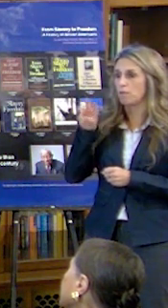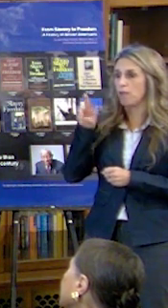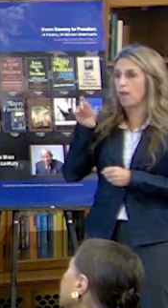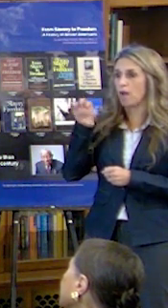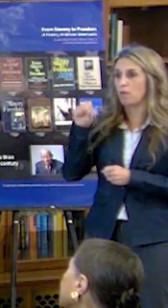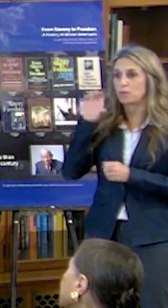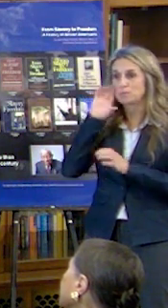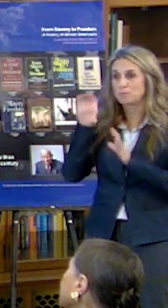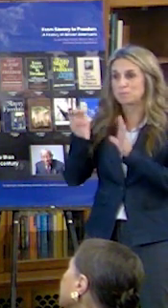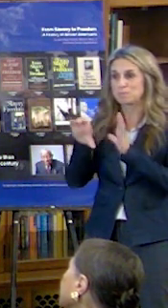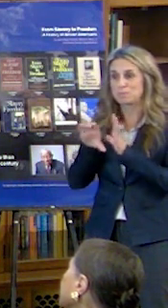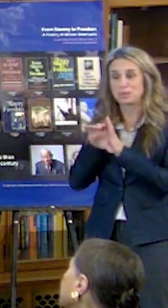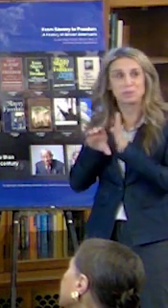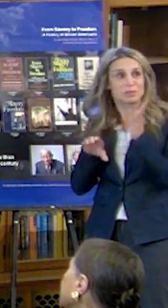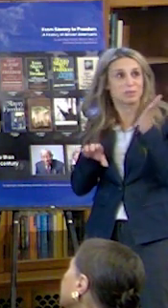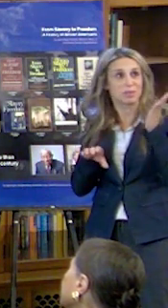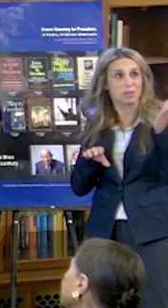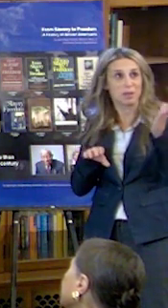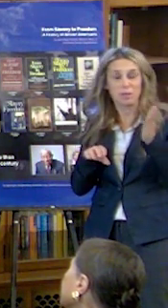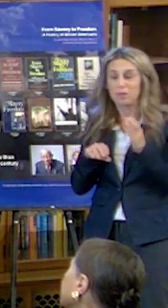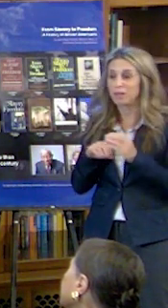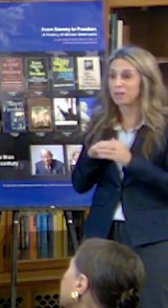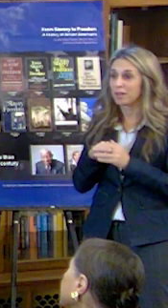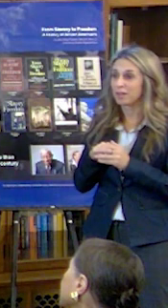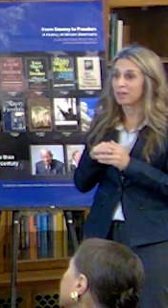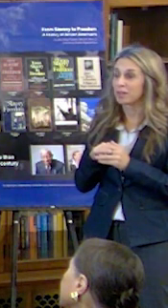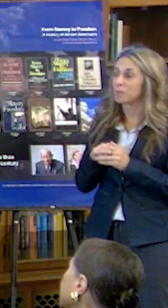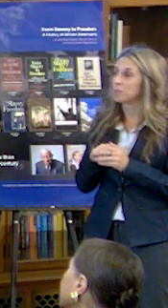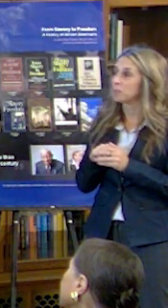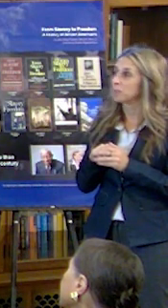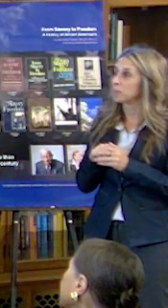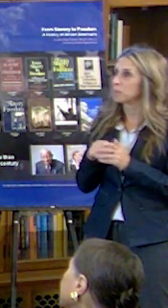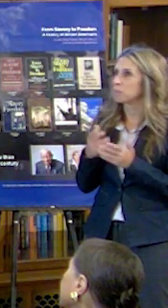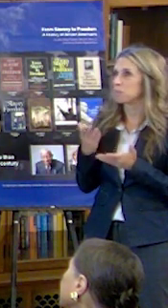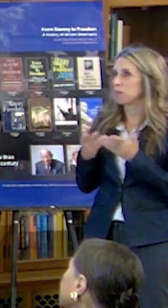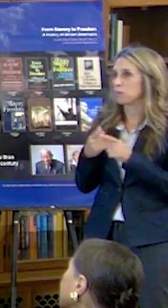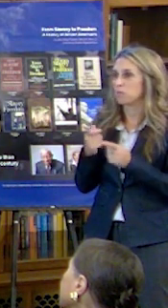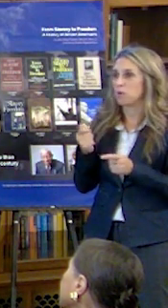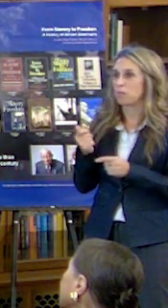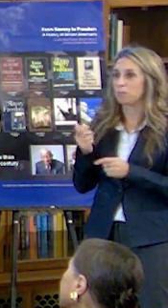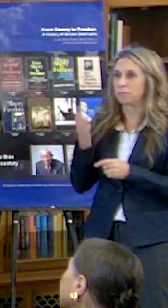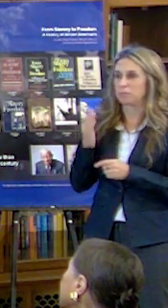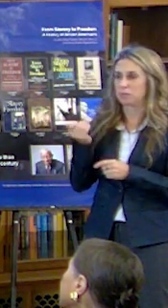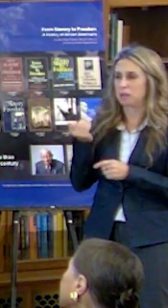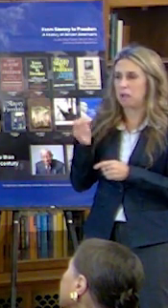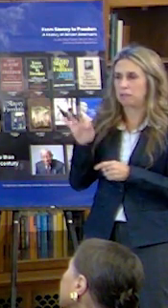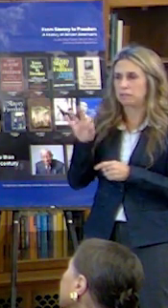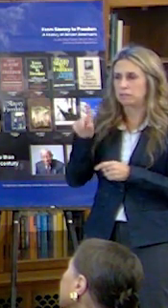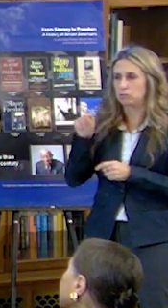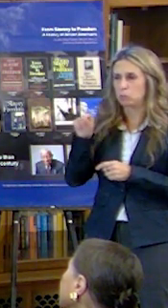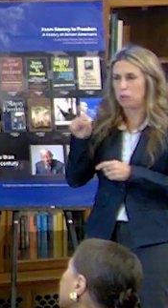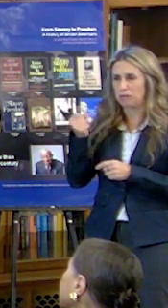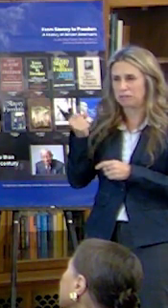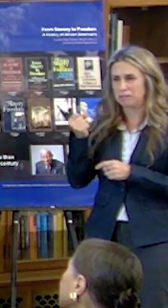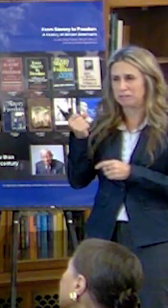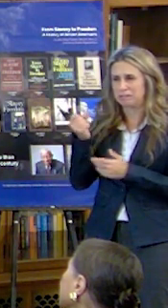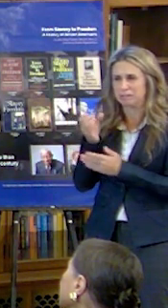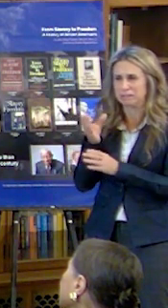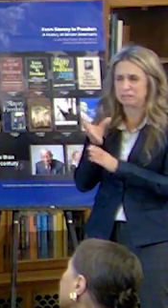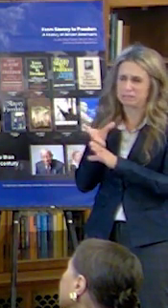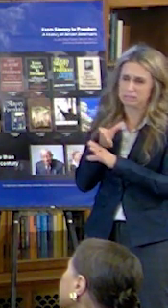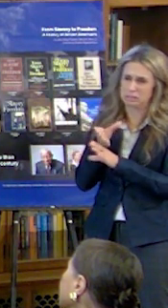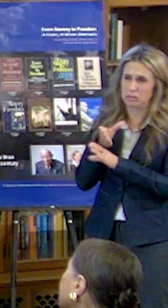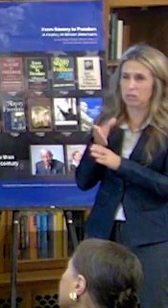picture up there probably in from the early 20s or even earlier than that until to